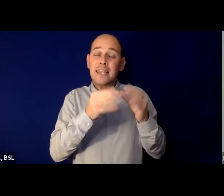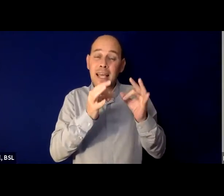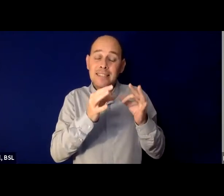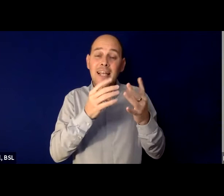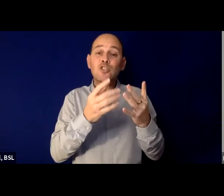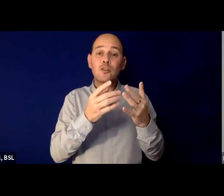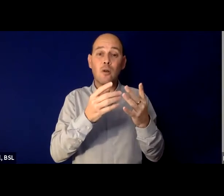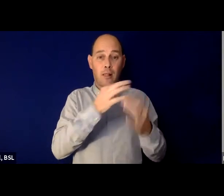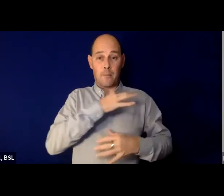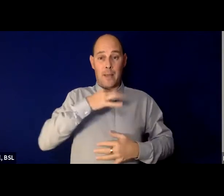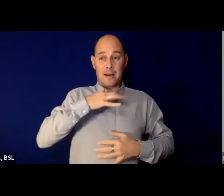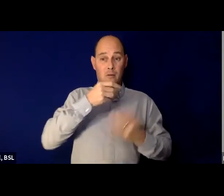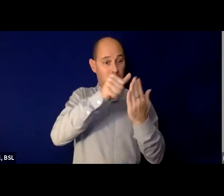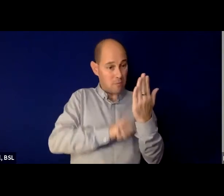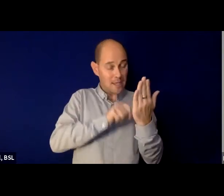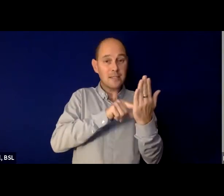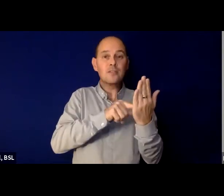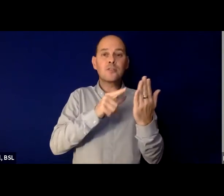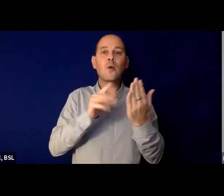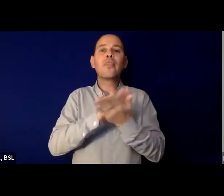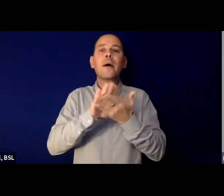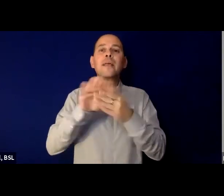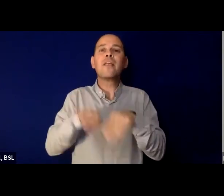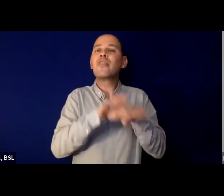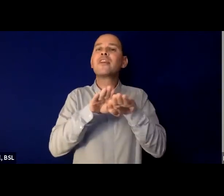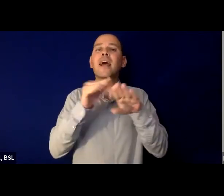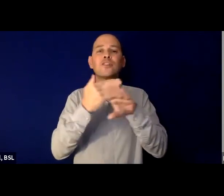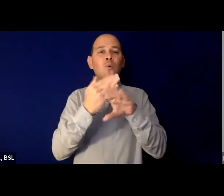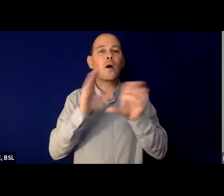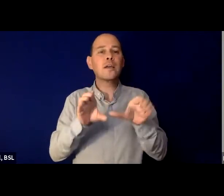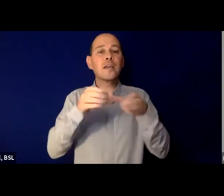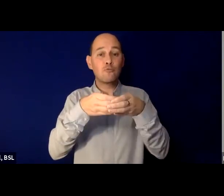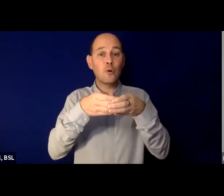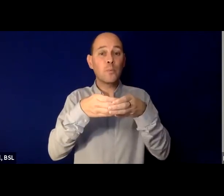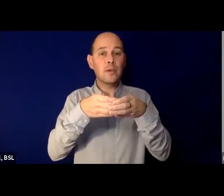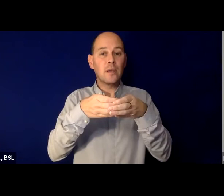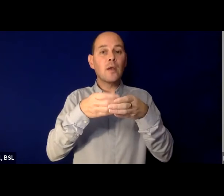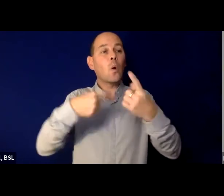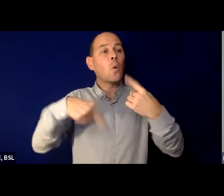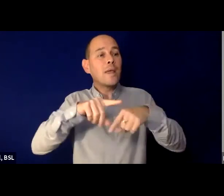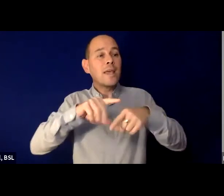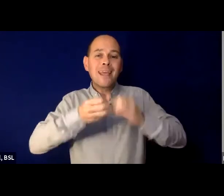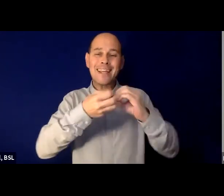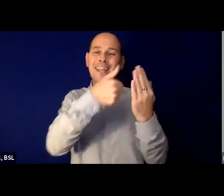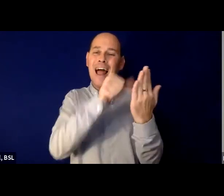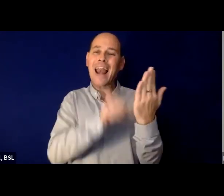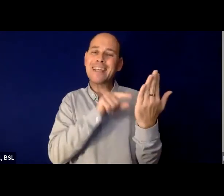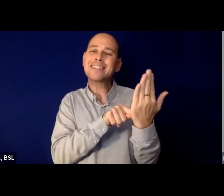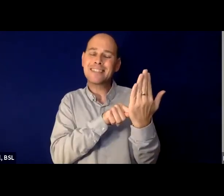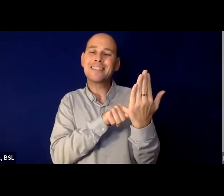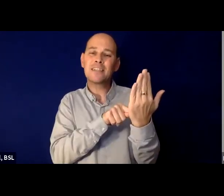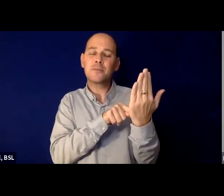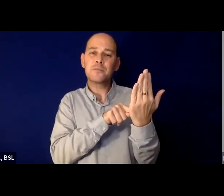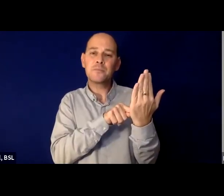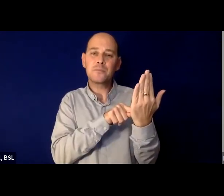So with the national working group and with ministry, we developed assistive product lists. To start